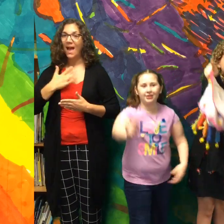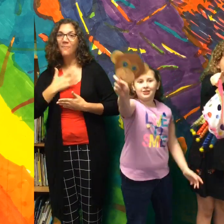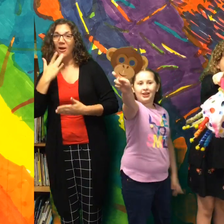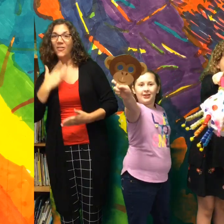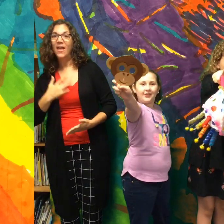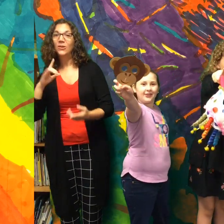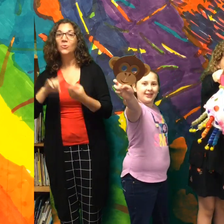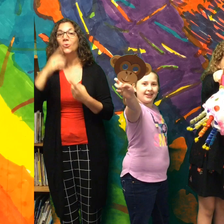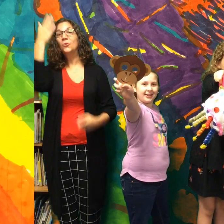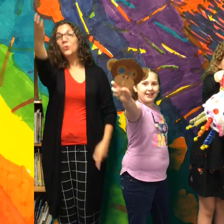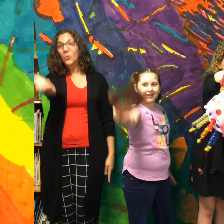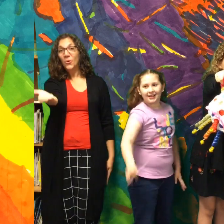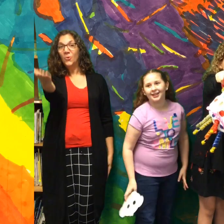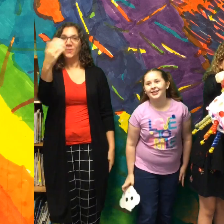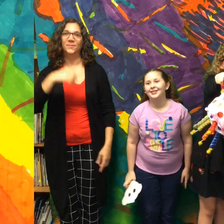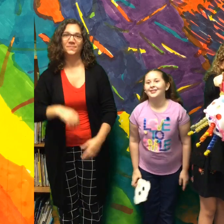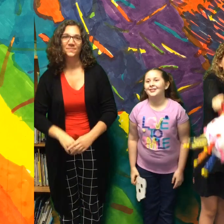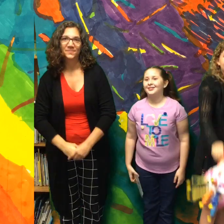Happy birthday to you!